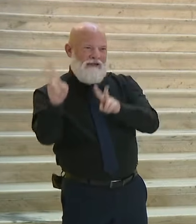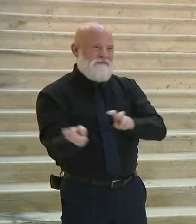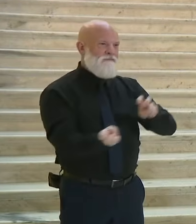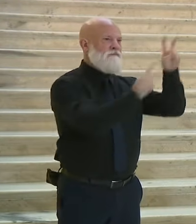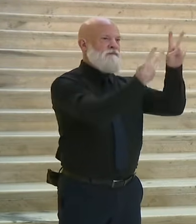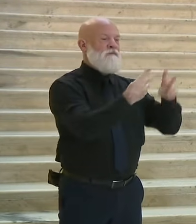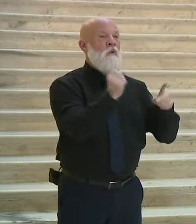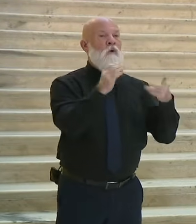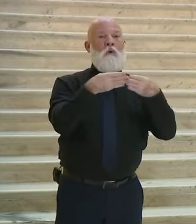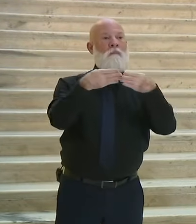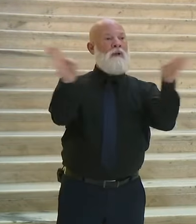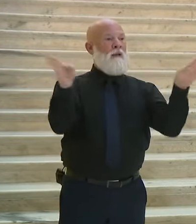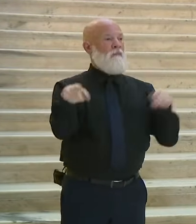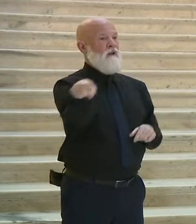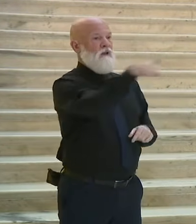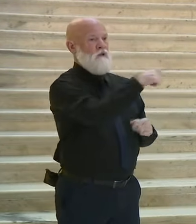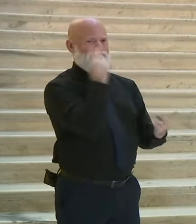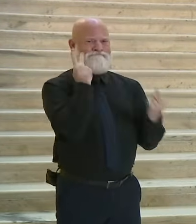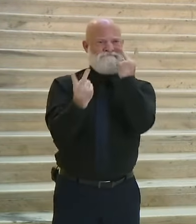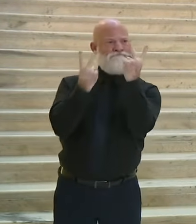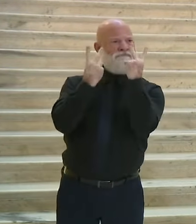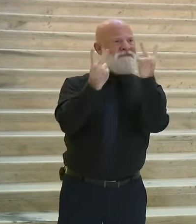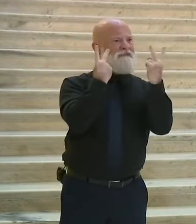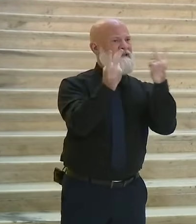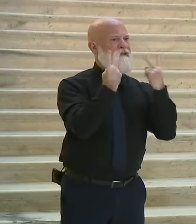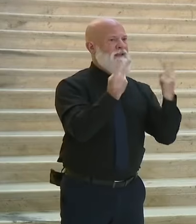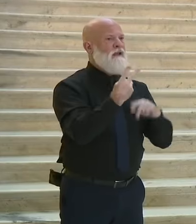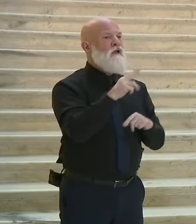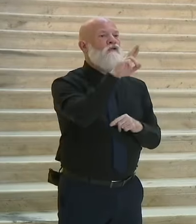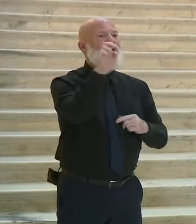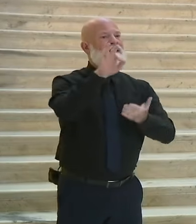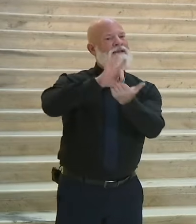Now, that's for the recount.